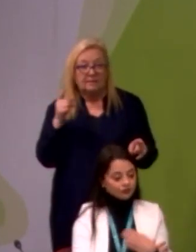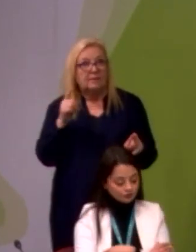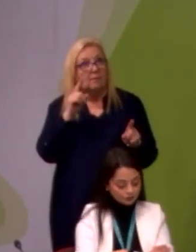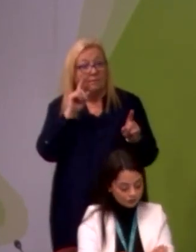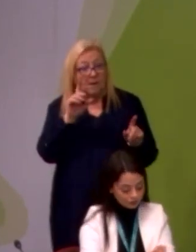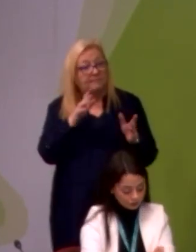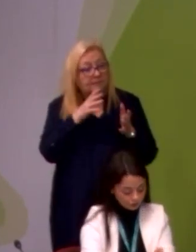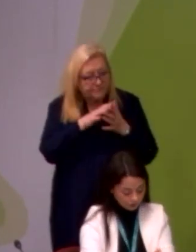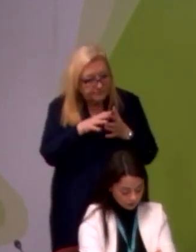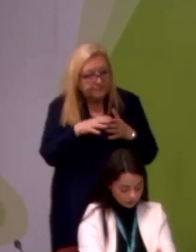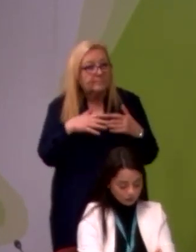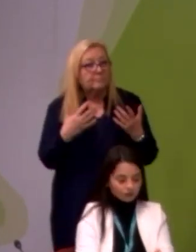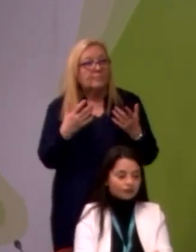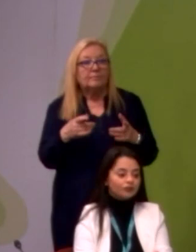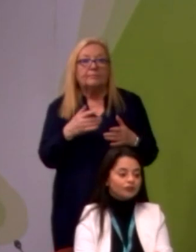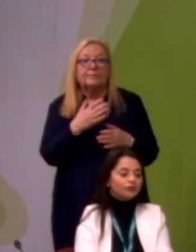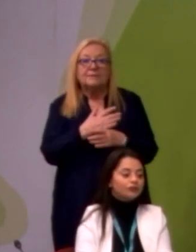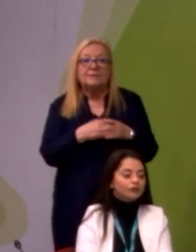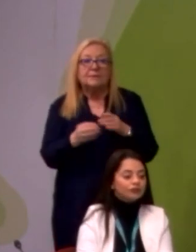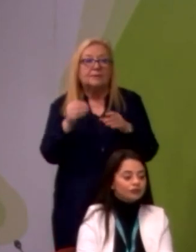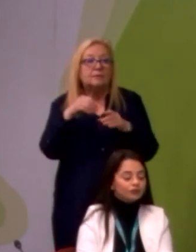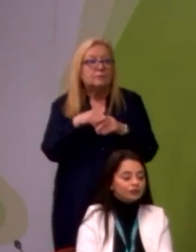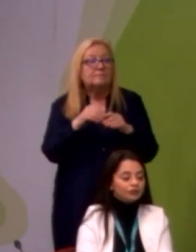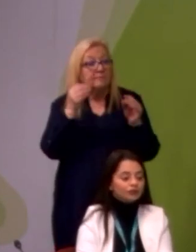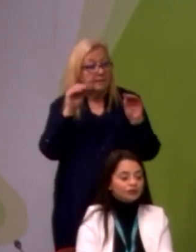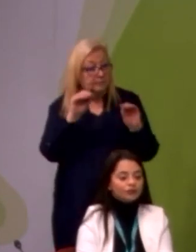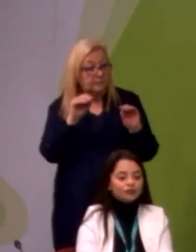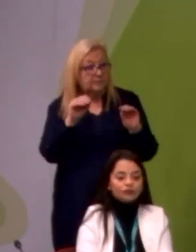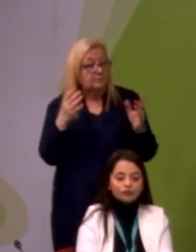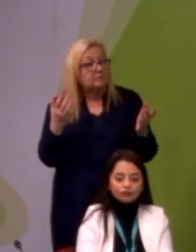how disability inclusive educators